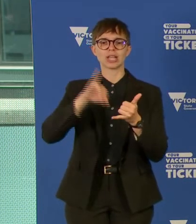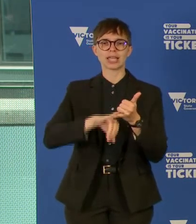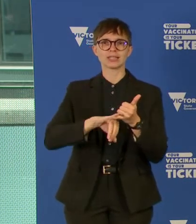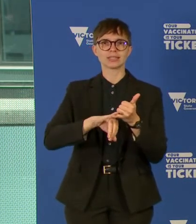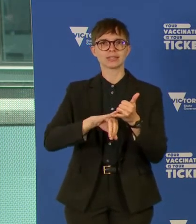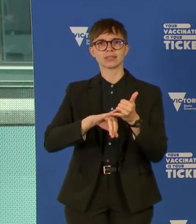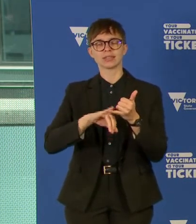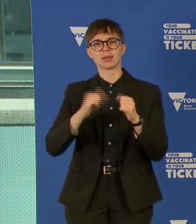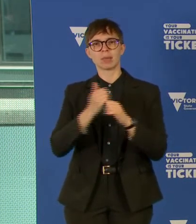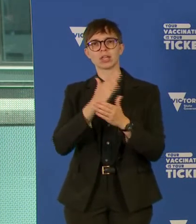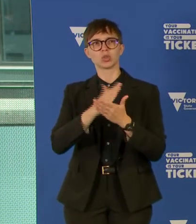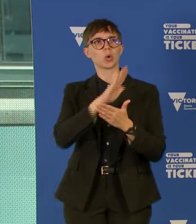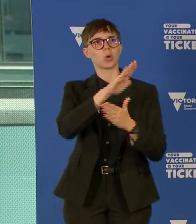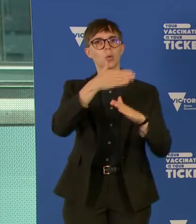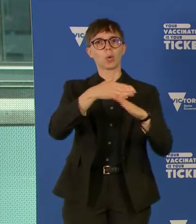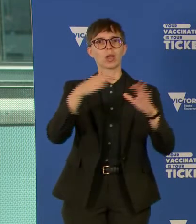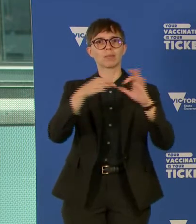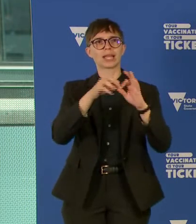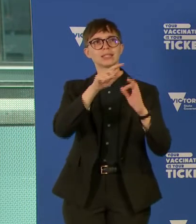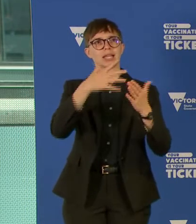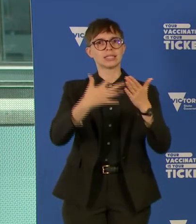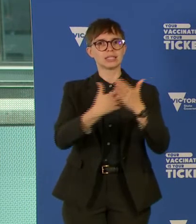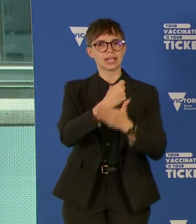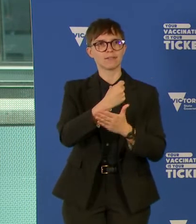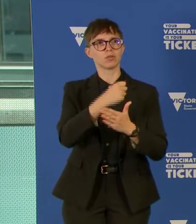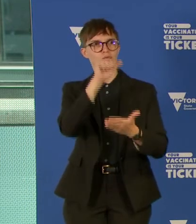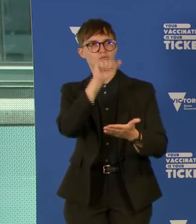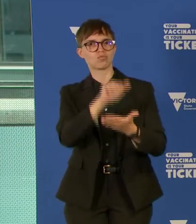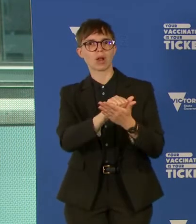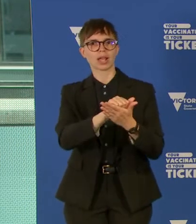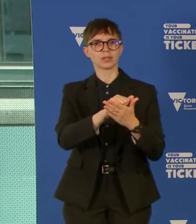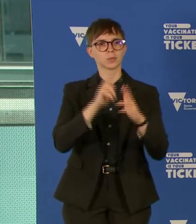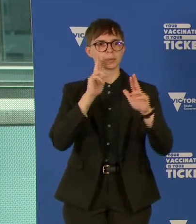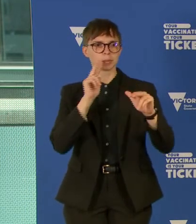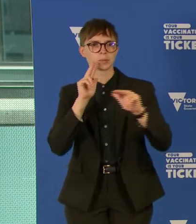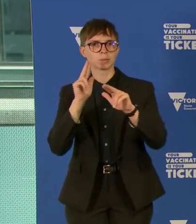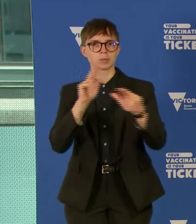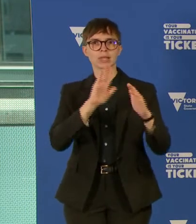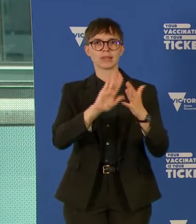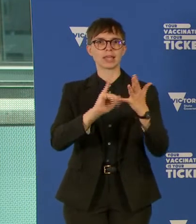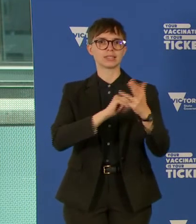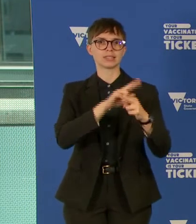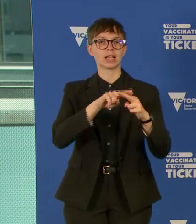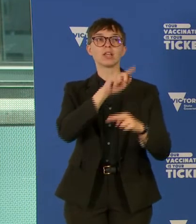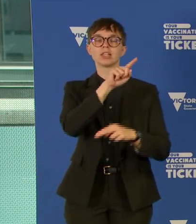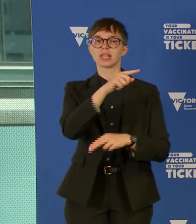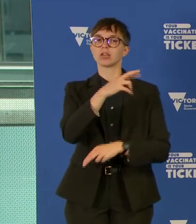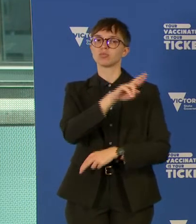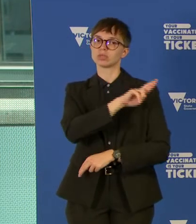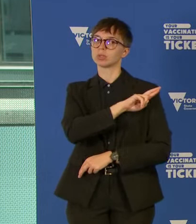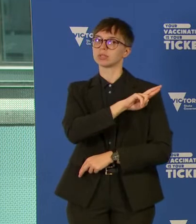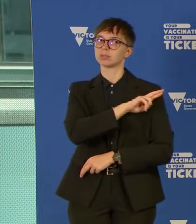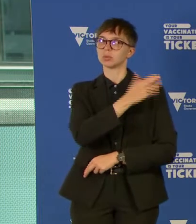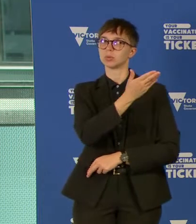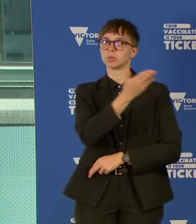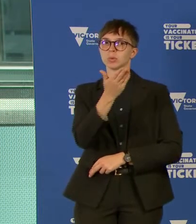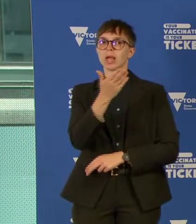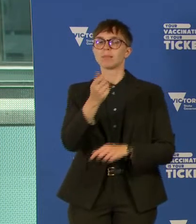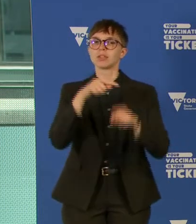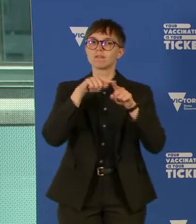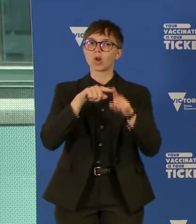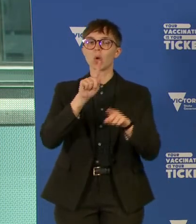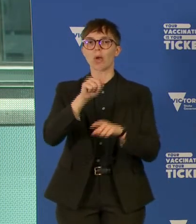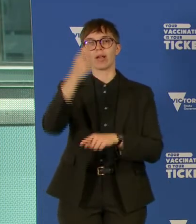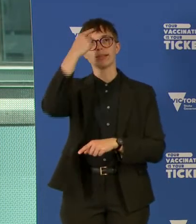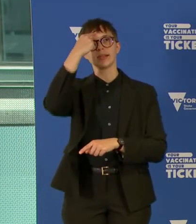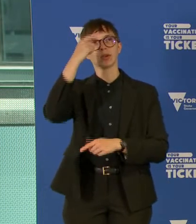that those obligations continue to exist for workplaces and for employers. So they need to do what is reasonable to